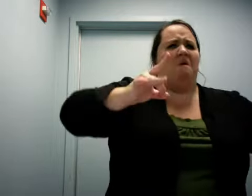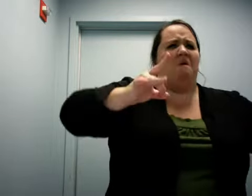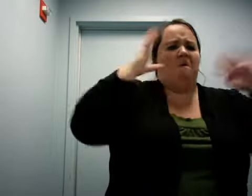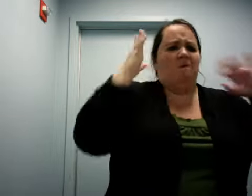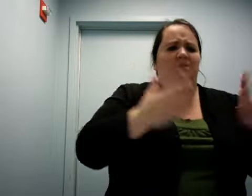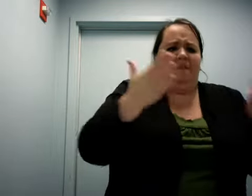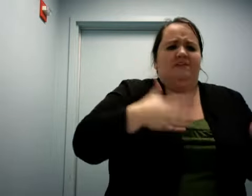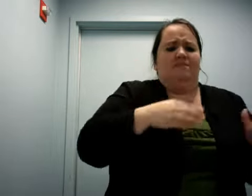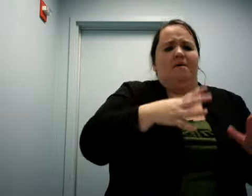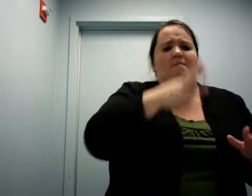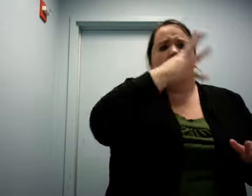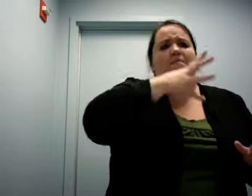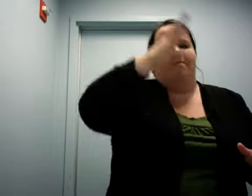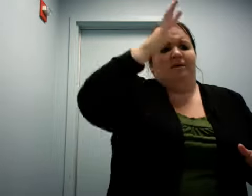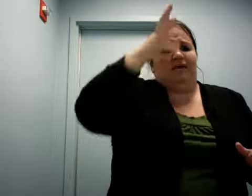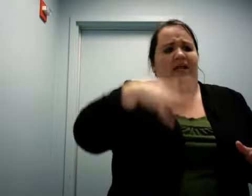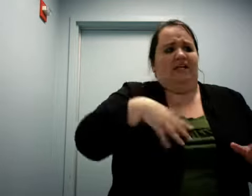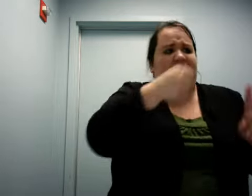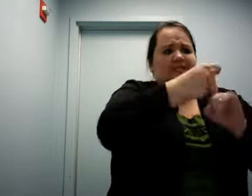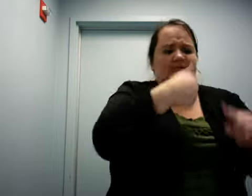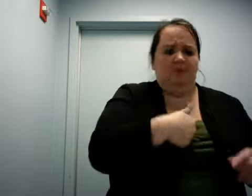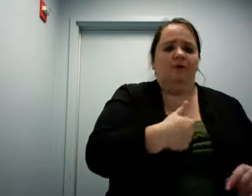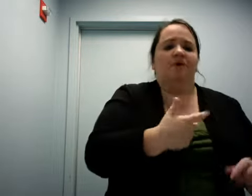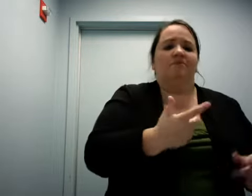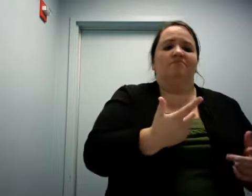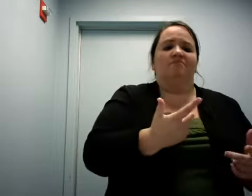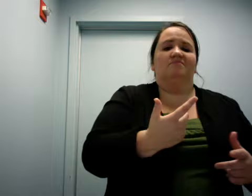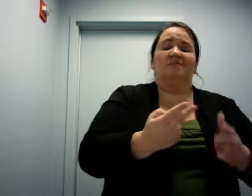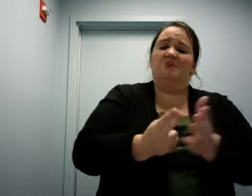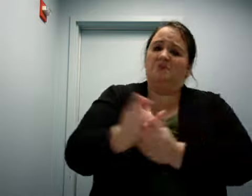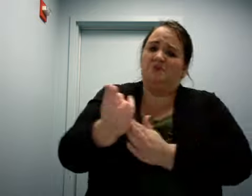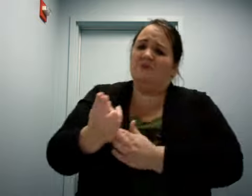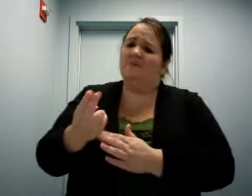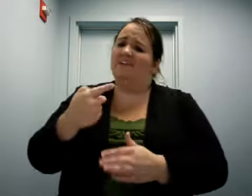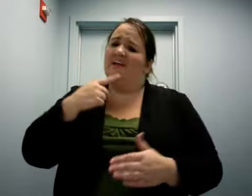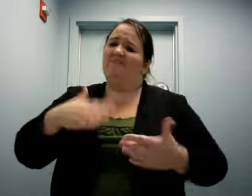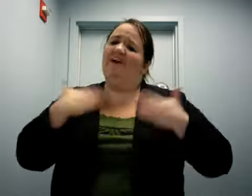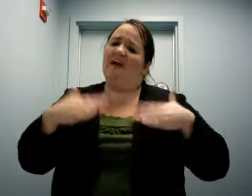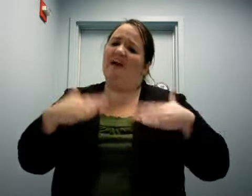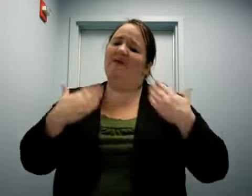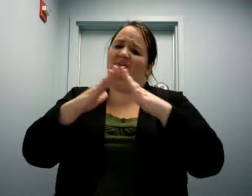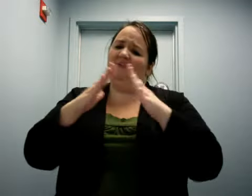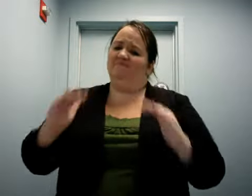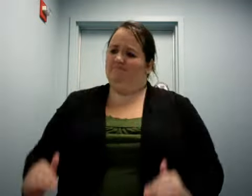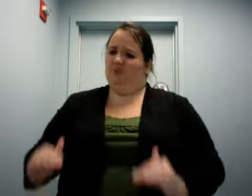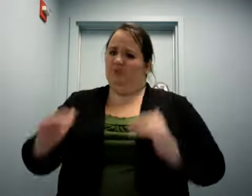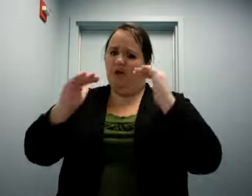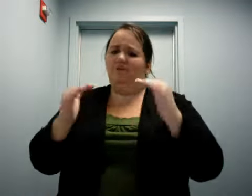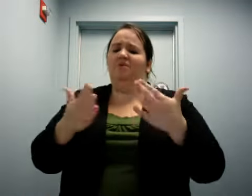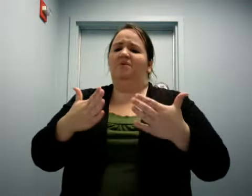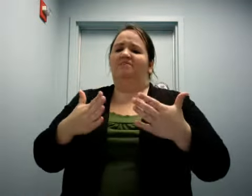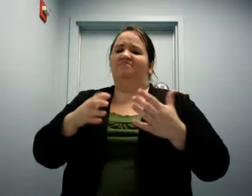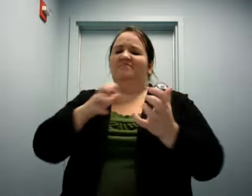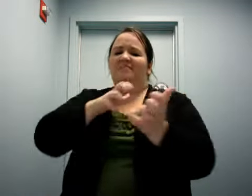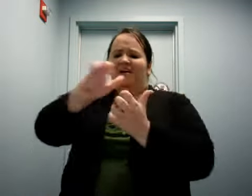But the truth is that I had a very happy childhood, full of laughter and love in a very close-knit family. But I also had